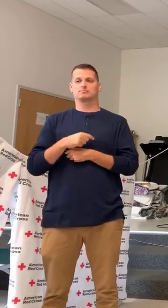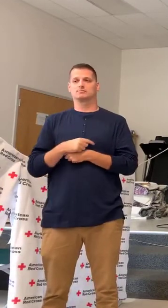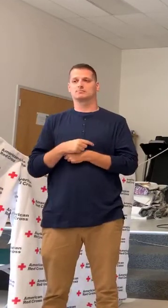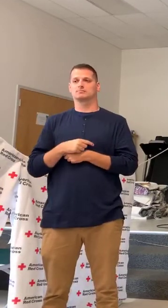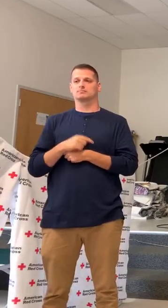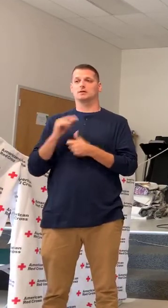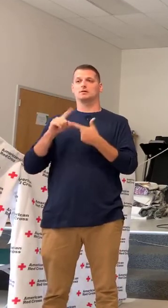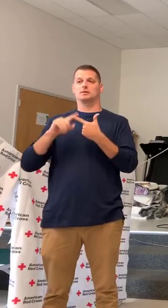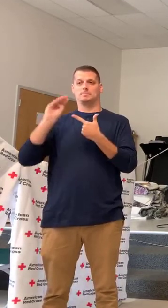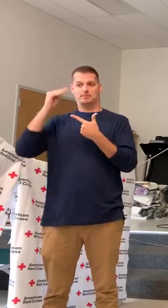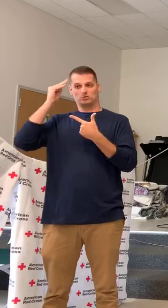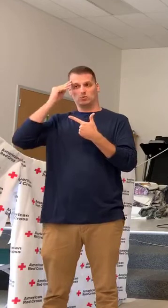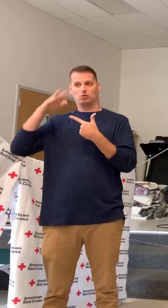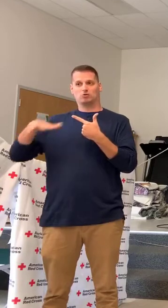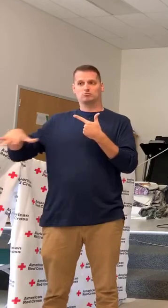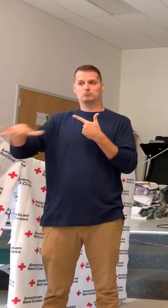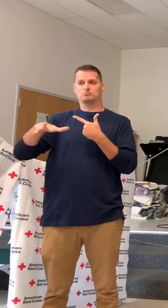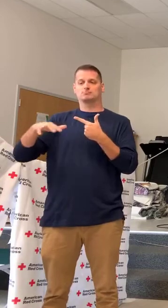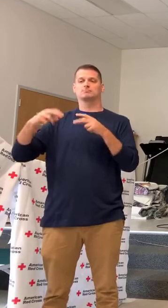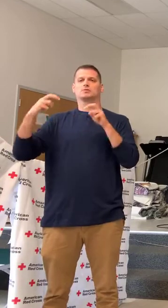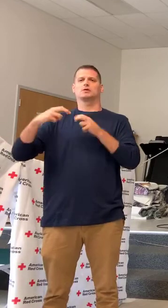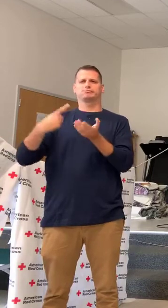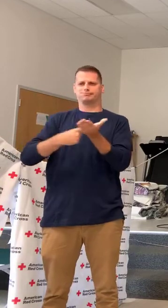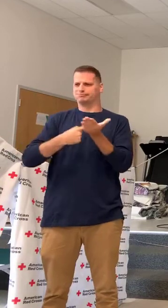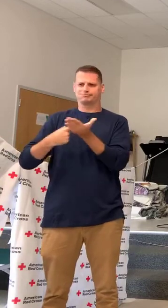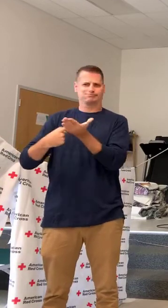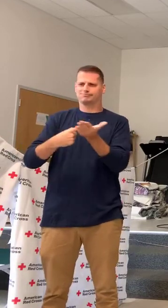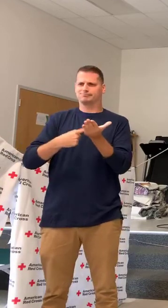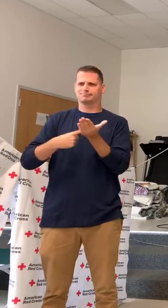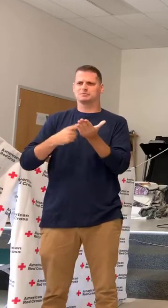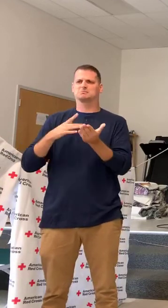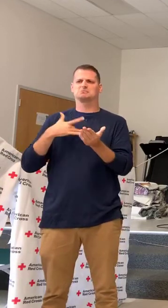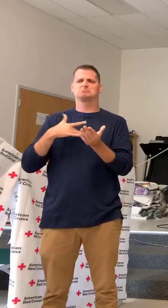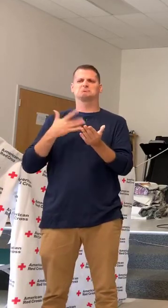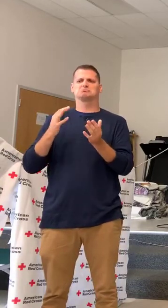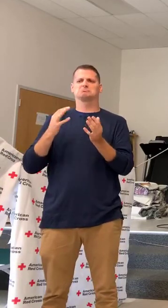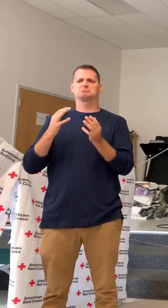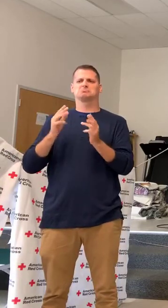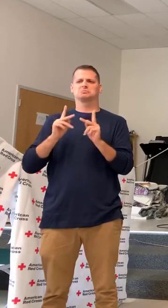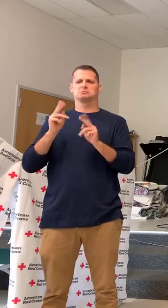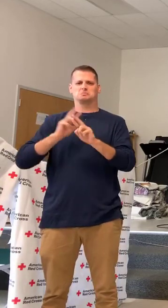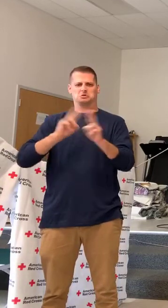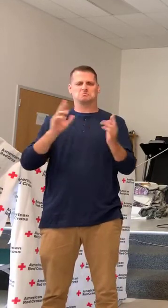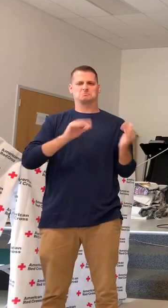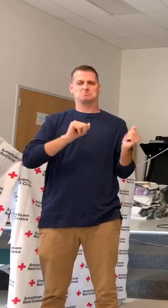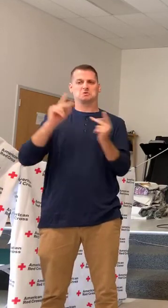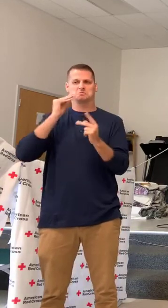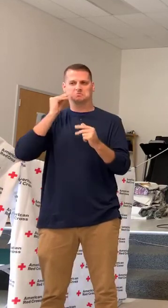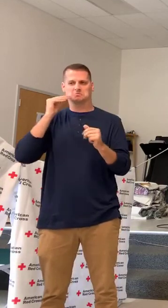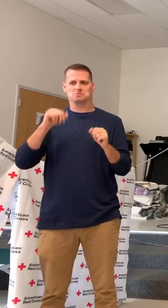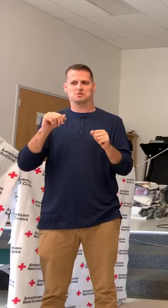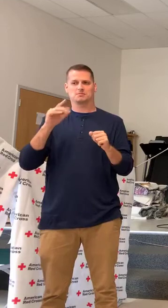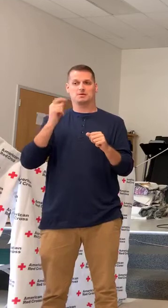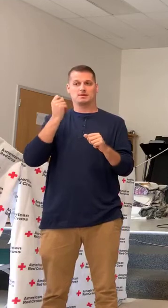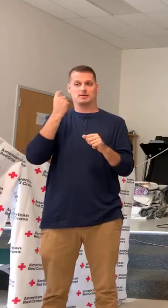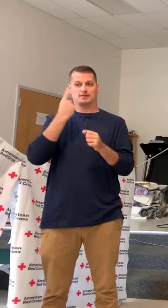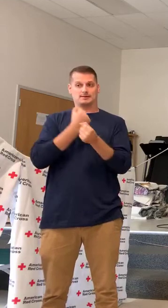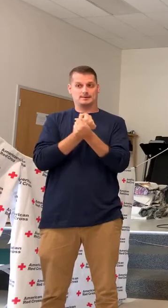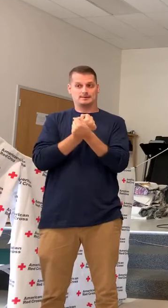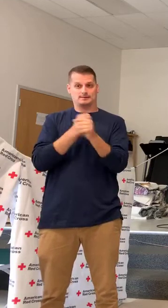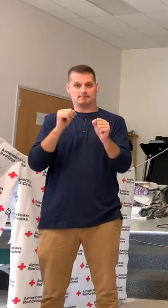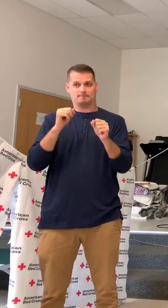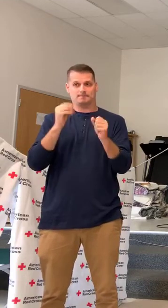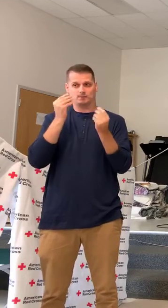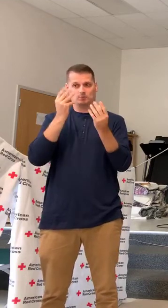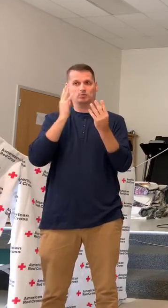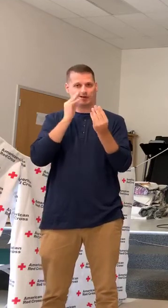the right one. So to do that, when we actually lift that closure, we're gonna have a lot of safety messaging that's gonna go out. People need to be aware